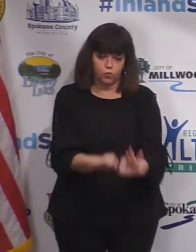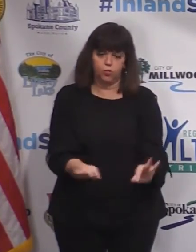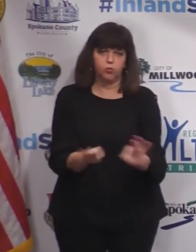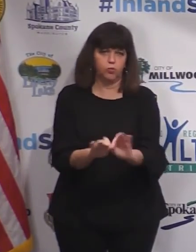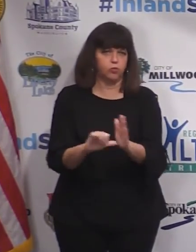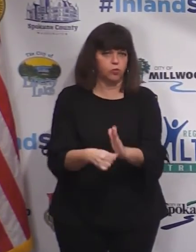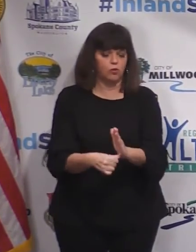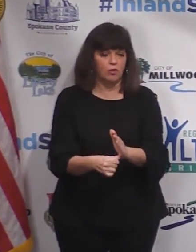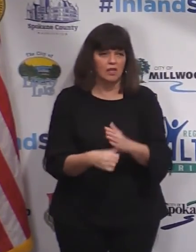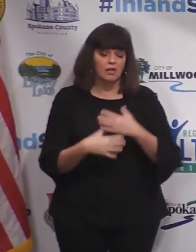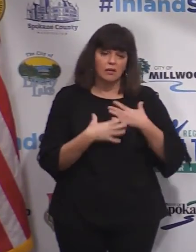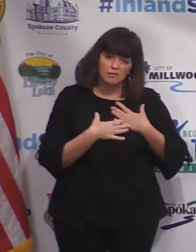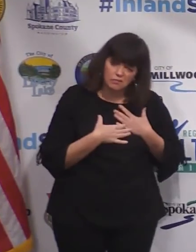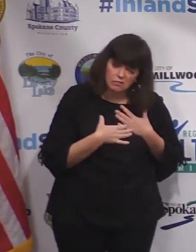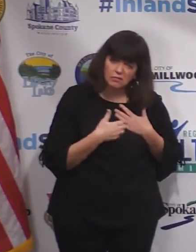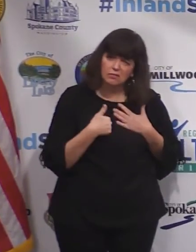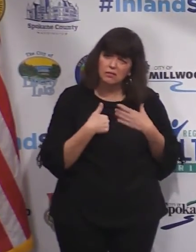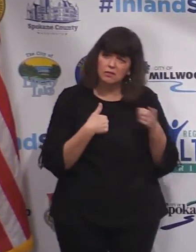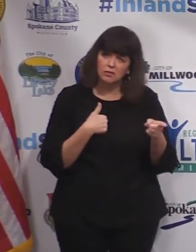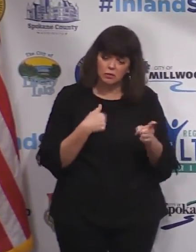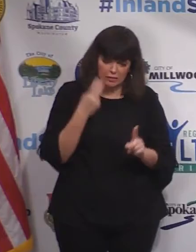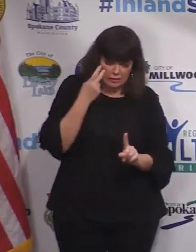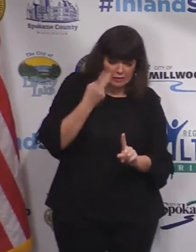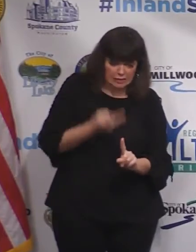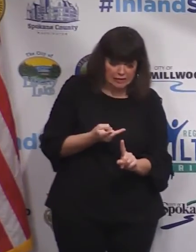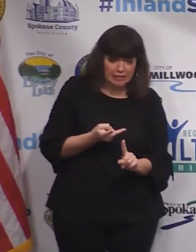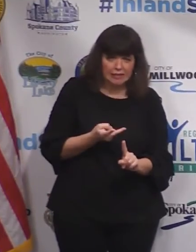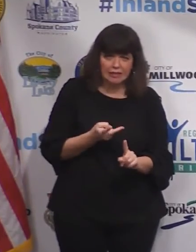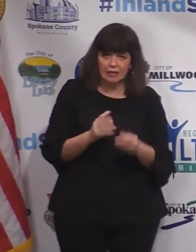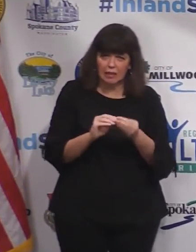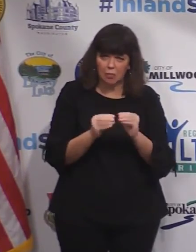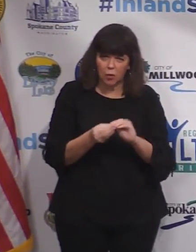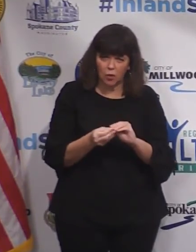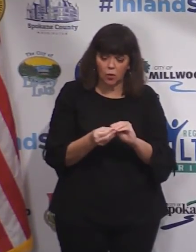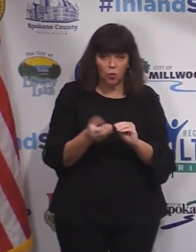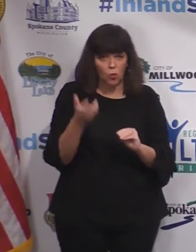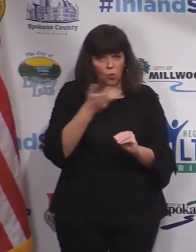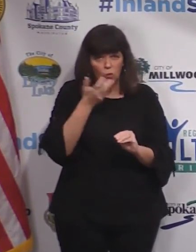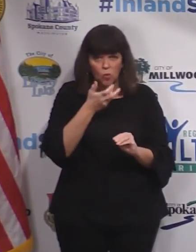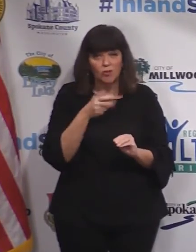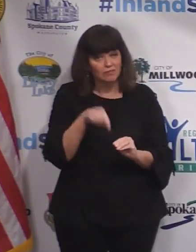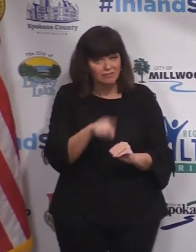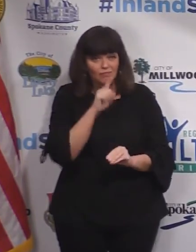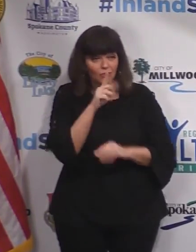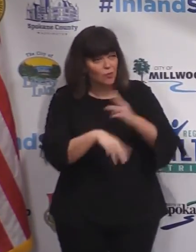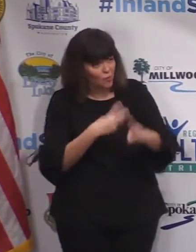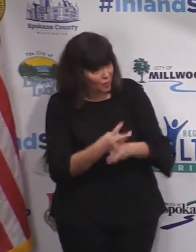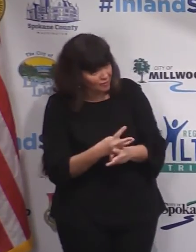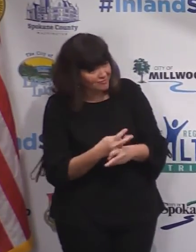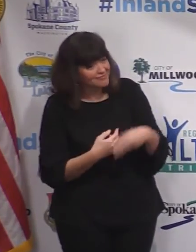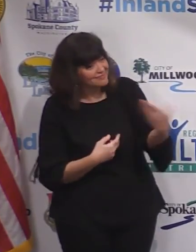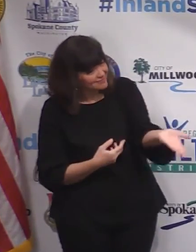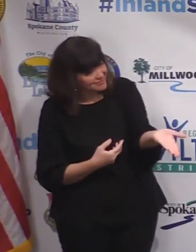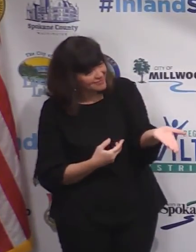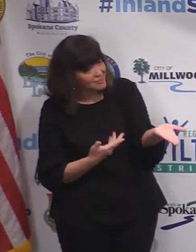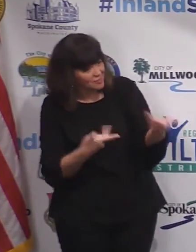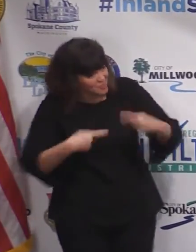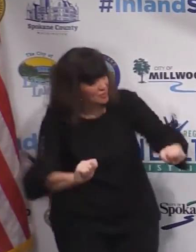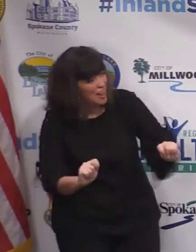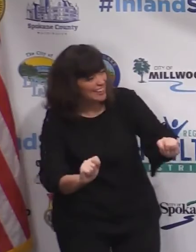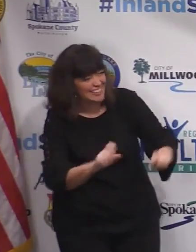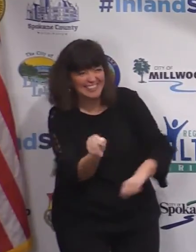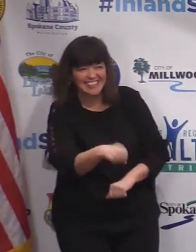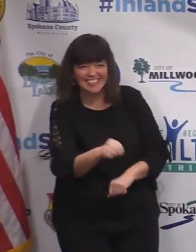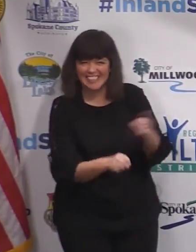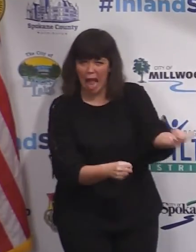it pains me to hear and see the numbers, but that's the reality. So, should we try it?